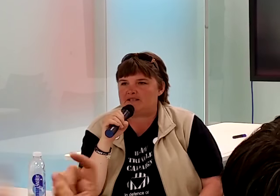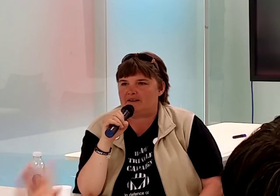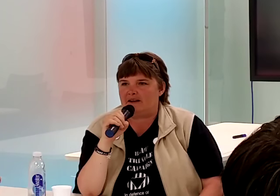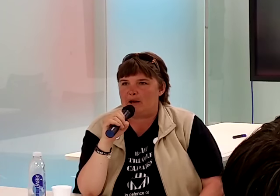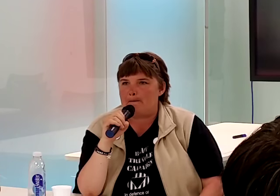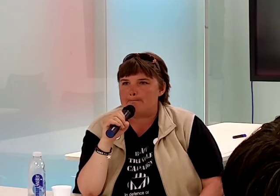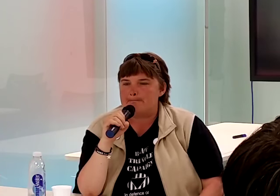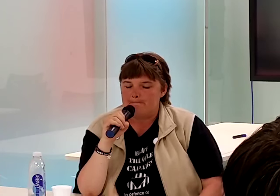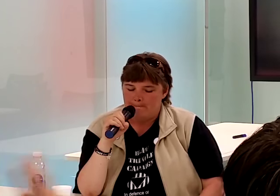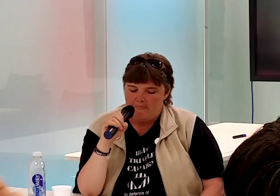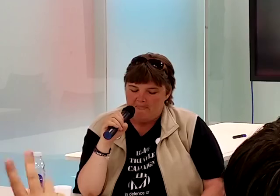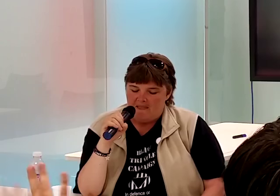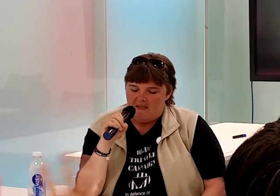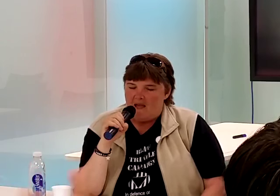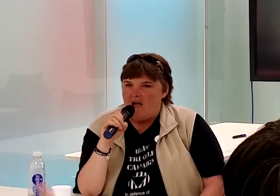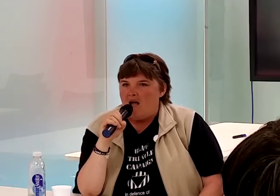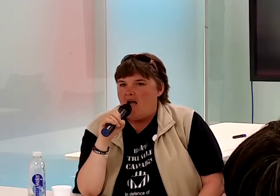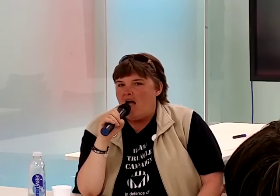the world's media there.